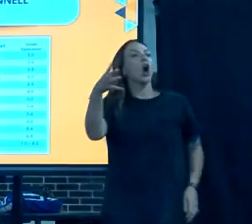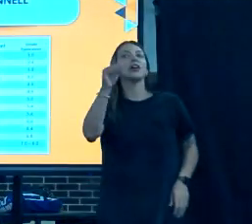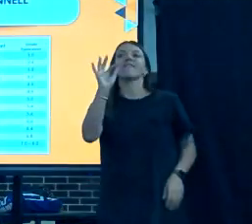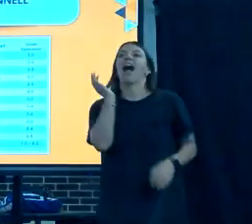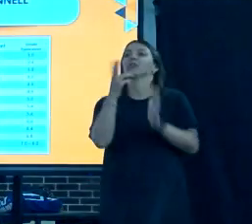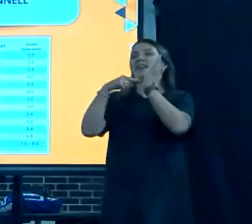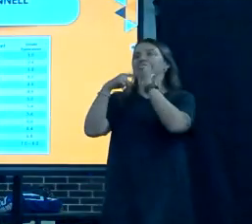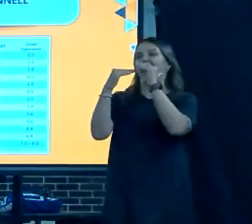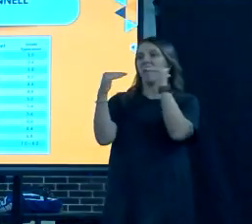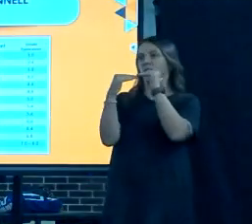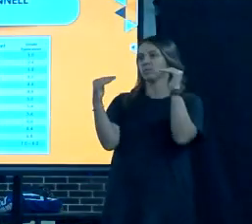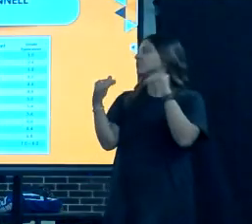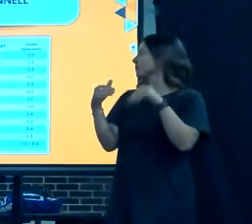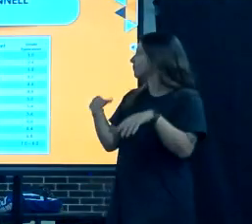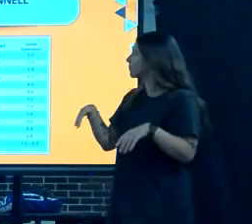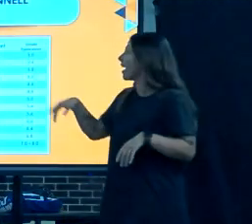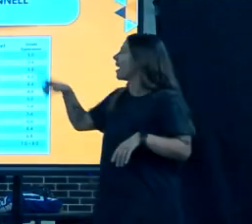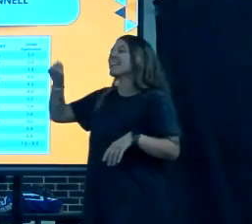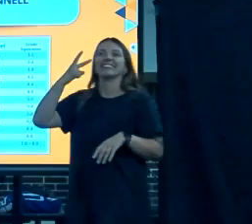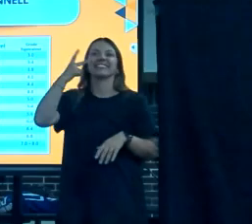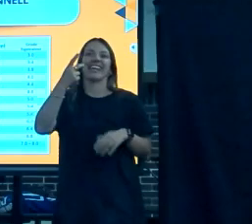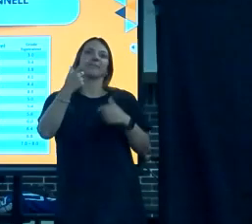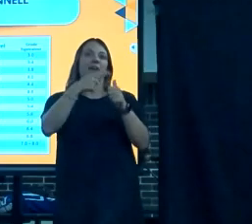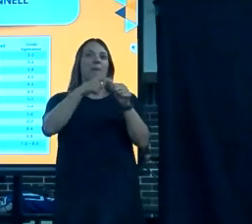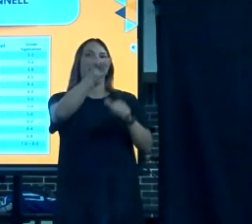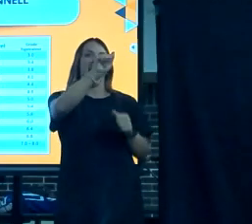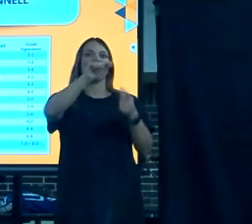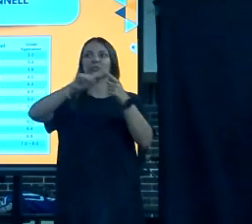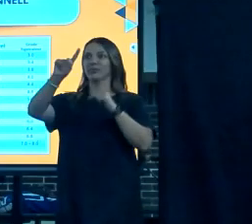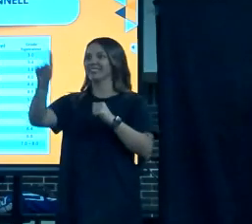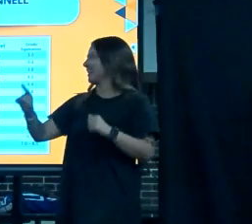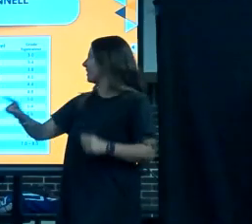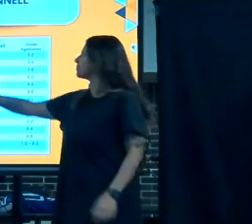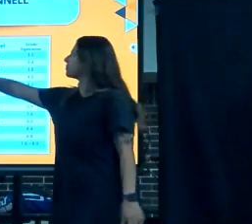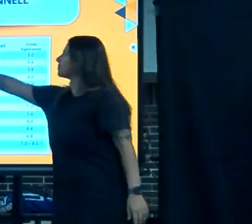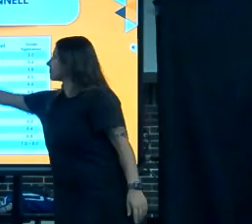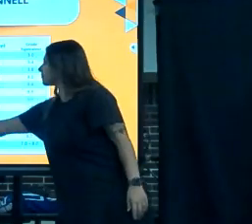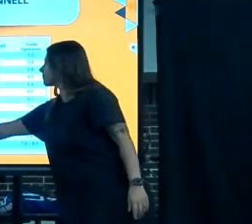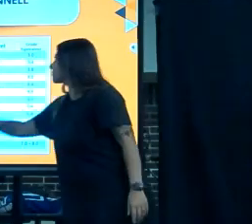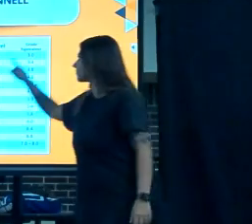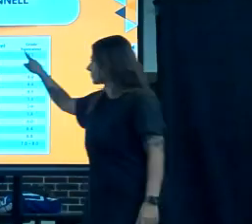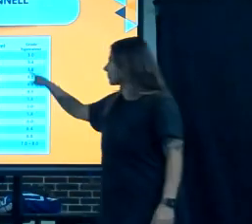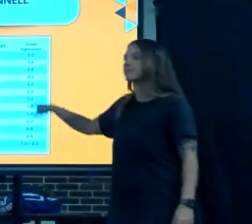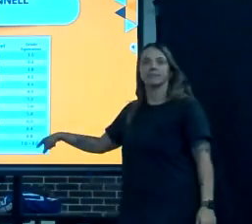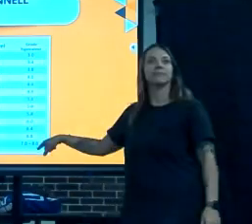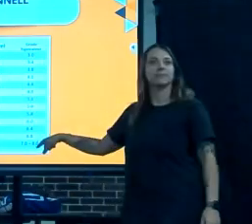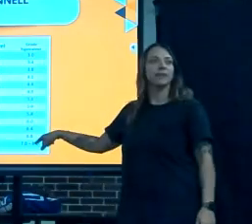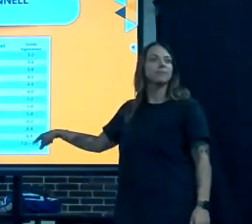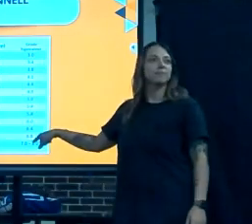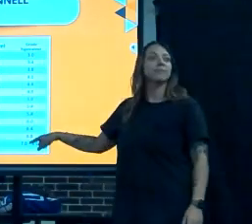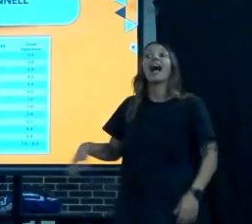So this is a chart of the reading levels that we use here. So you see from A to